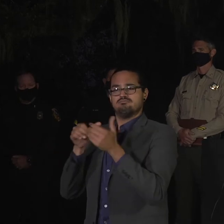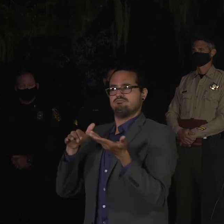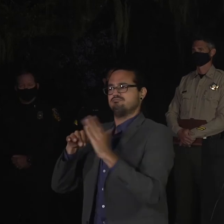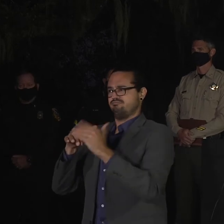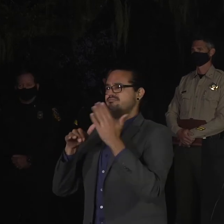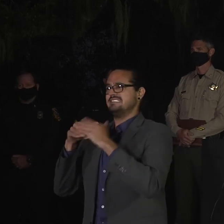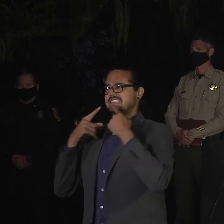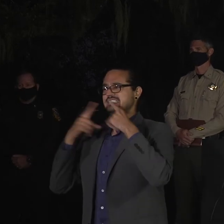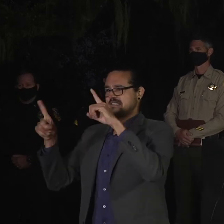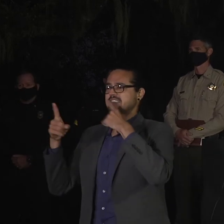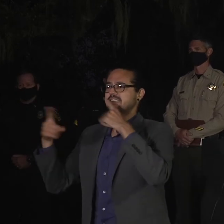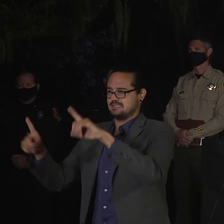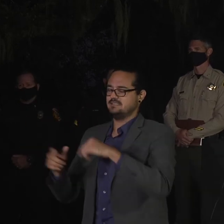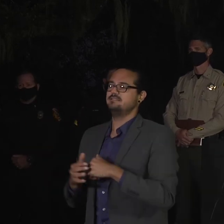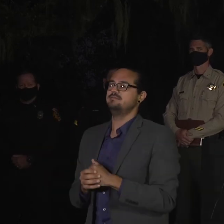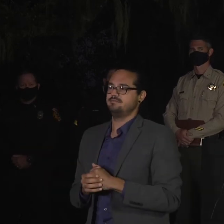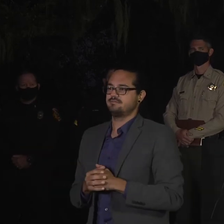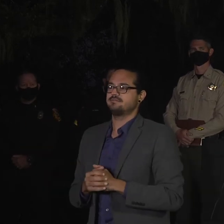other questions?